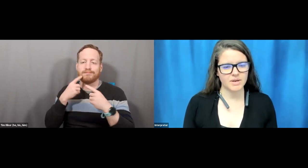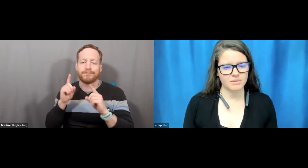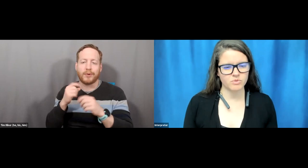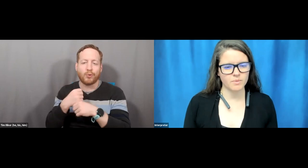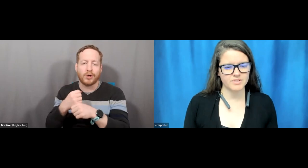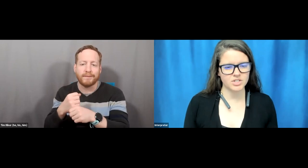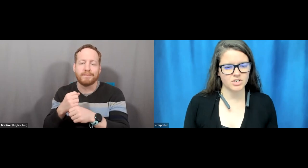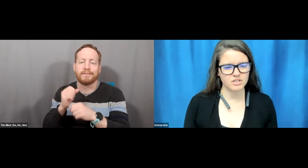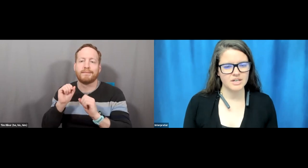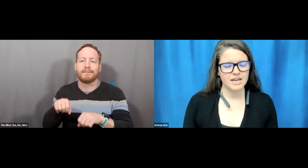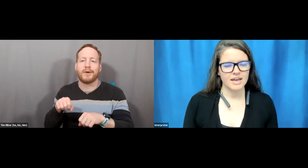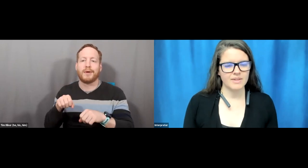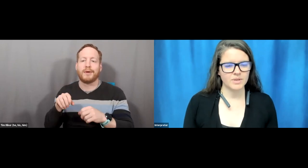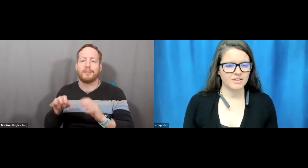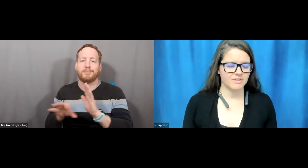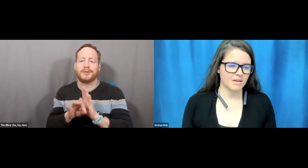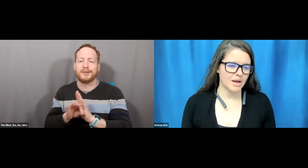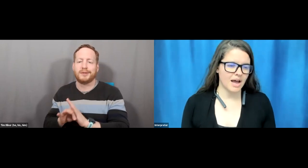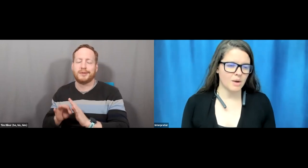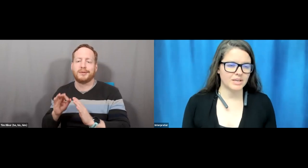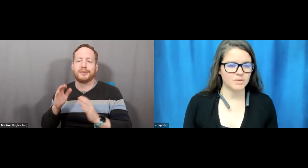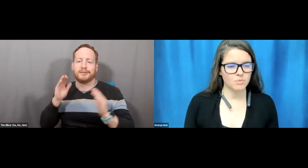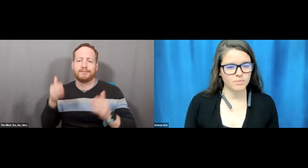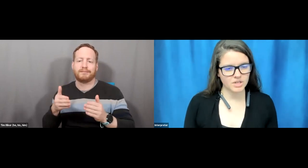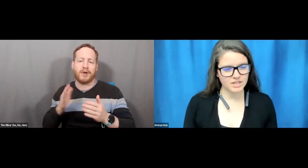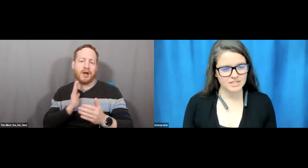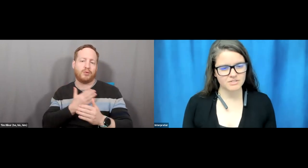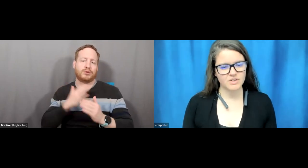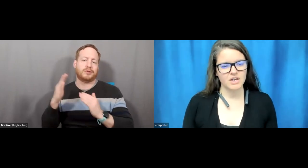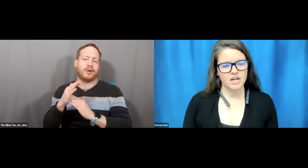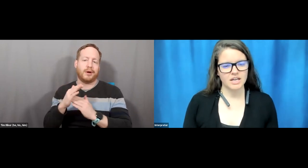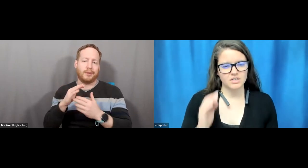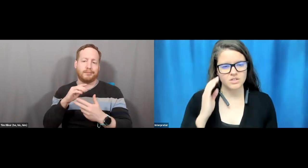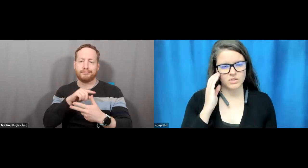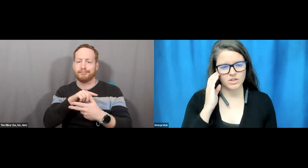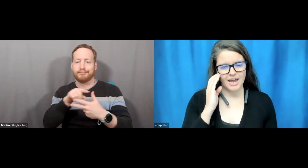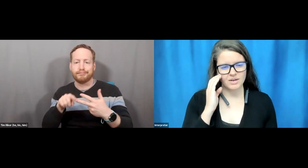them before we return. And then we can think about how we can be more productive and look at